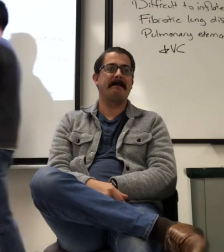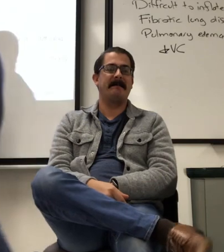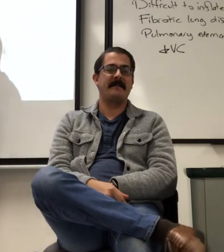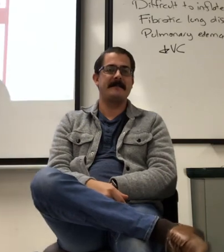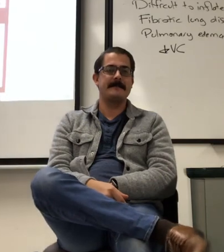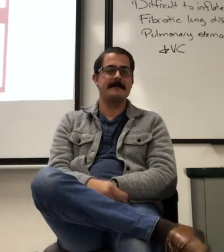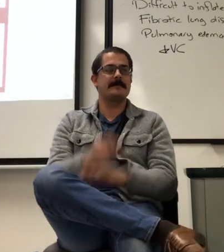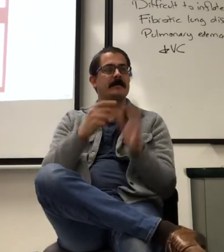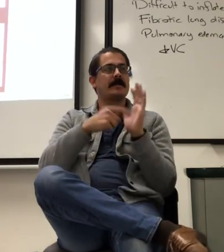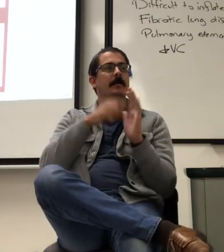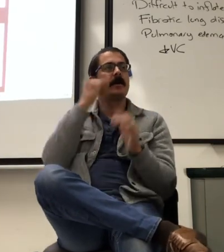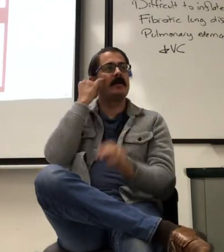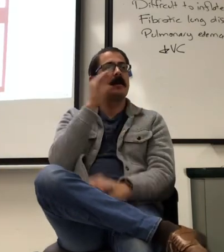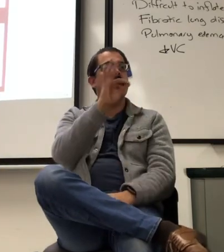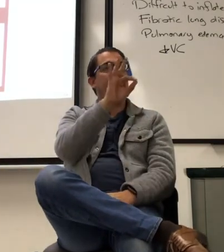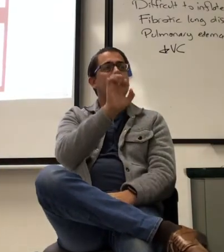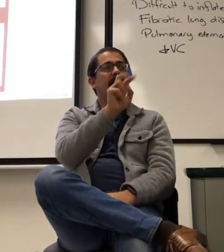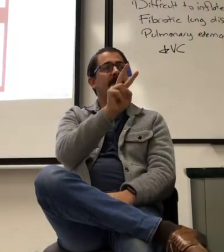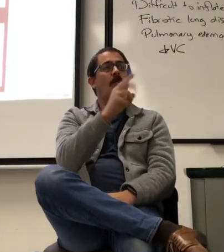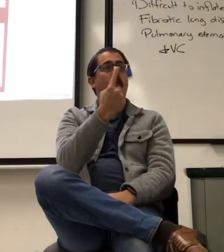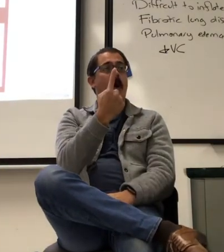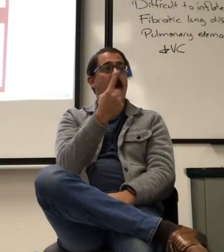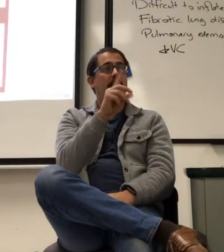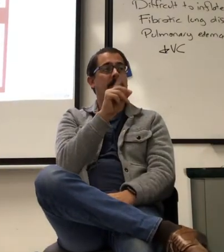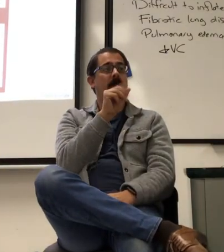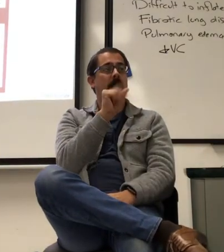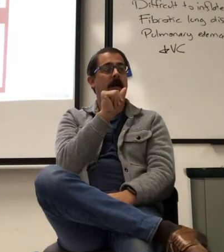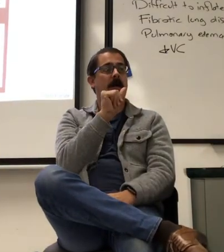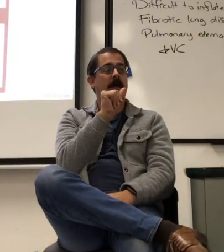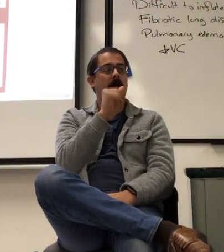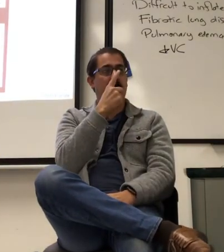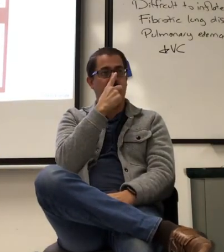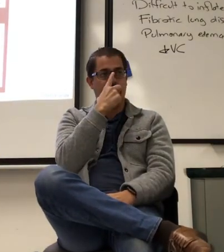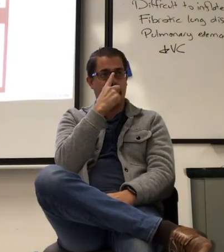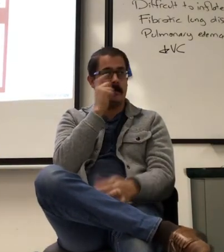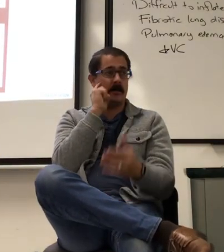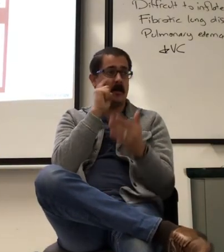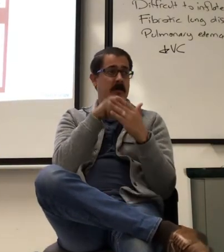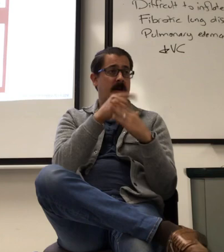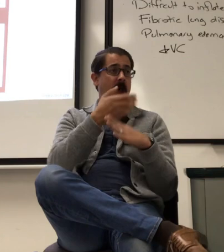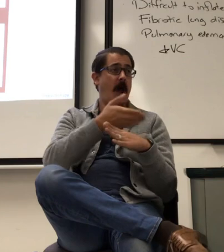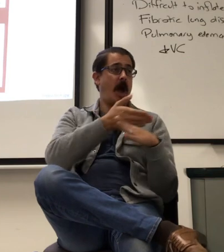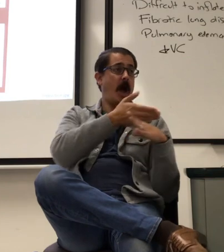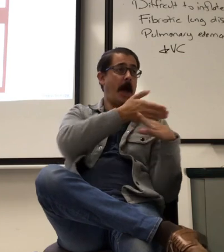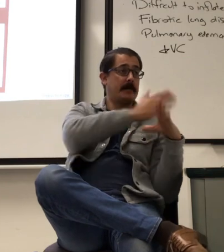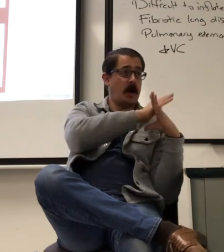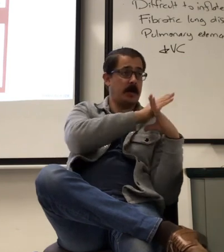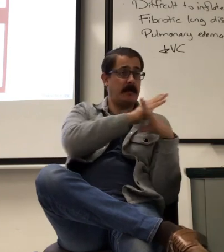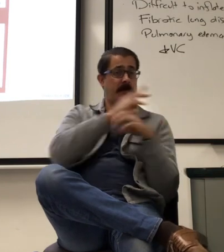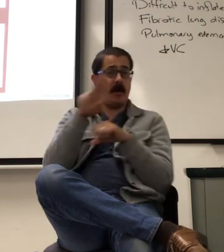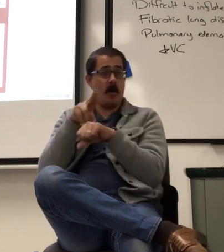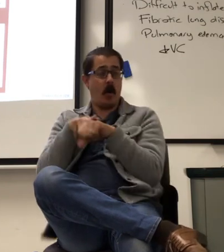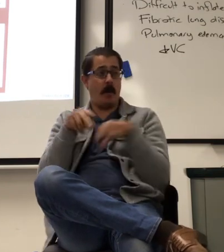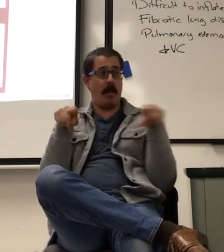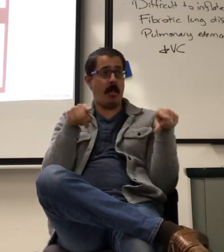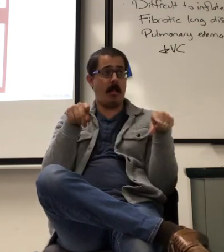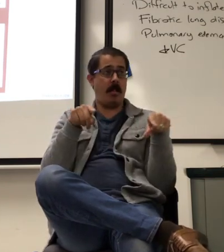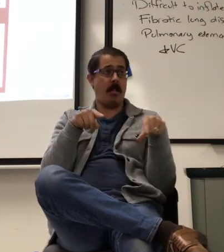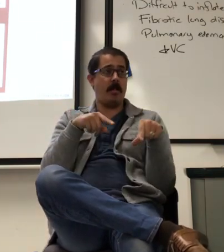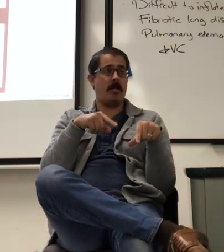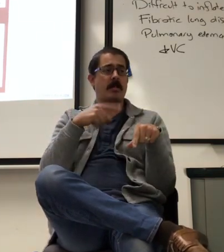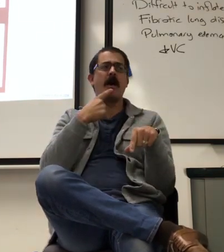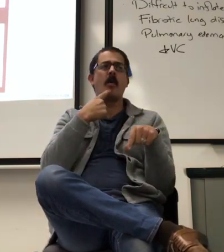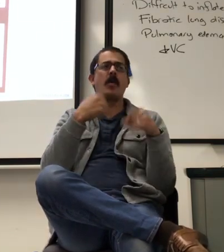For example, if you look at that FEV1 data, if you look at the obstructive versus normal, I put a big red